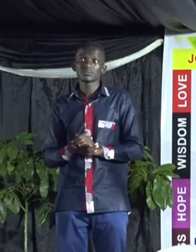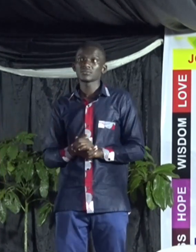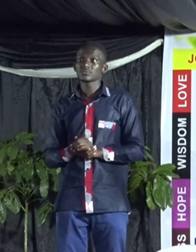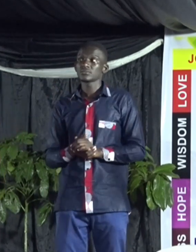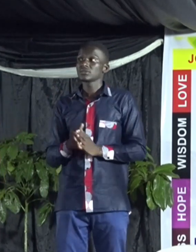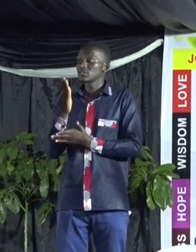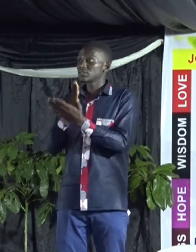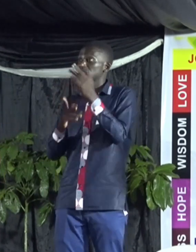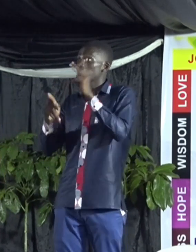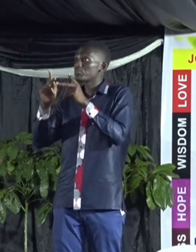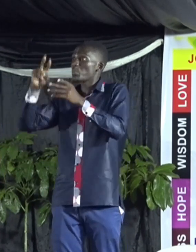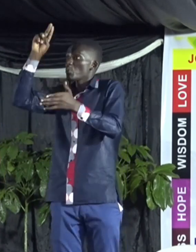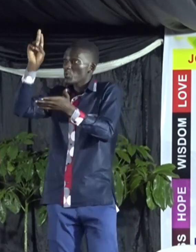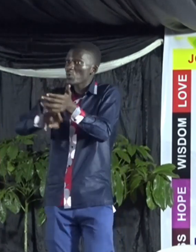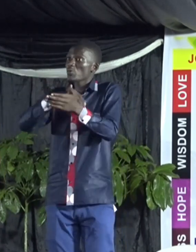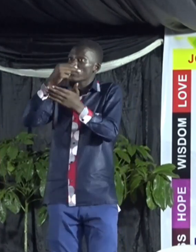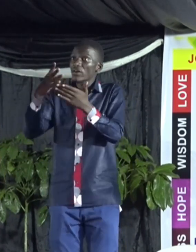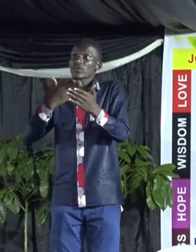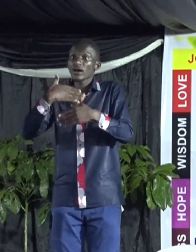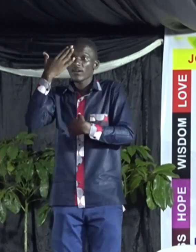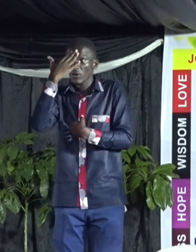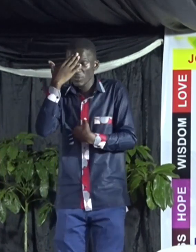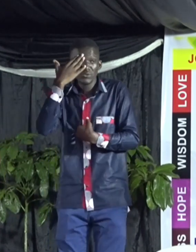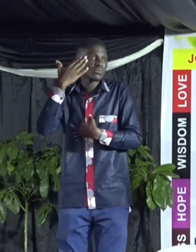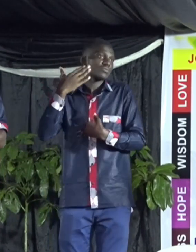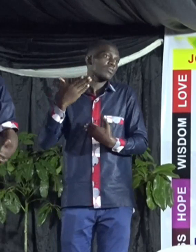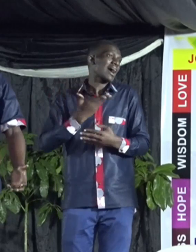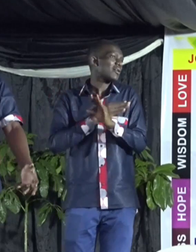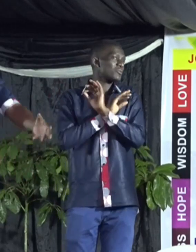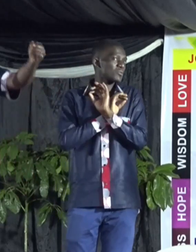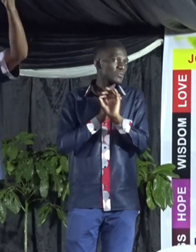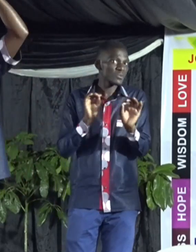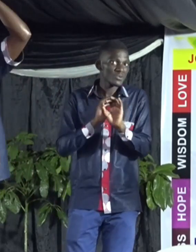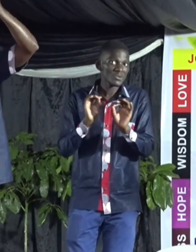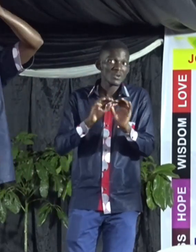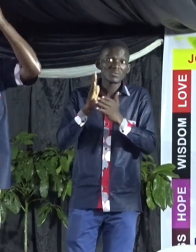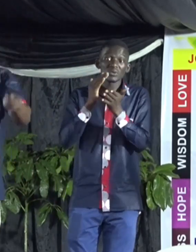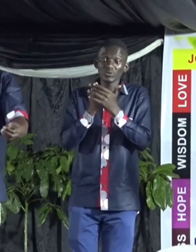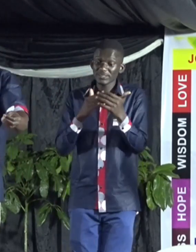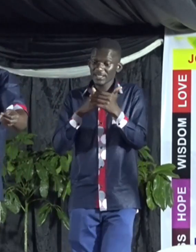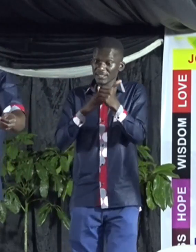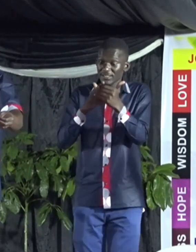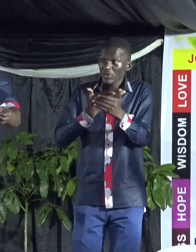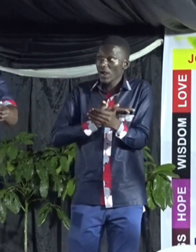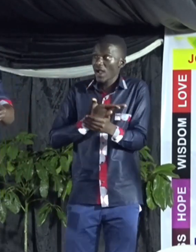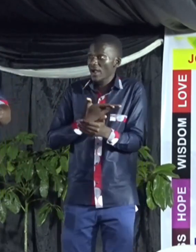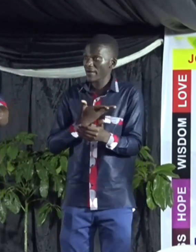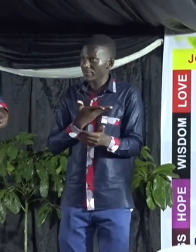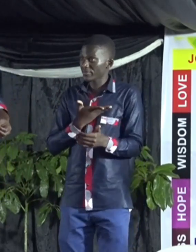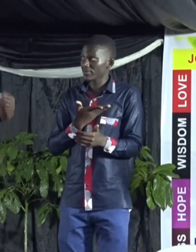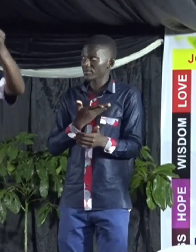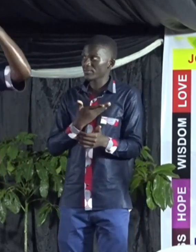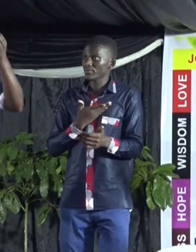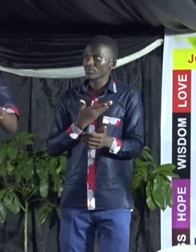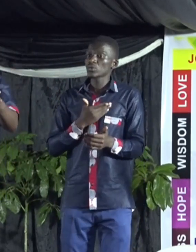people bear. Abamu bikulemye okubala obweto waze. Some people have failed completely on because humility. Unit leader gwe bakuwa. Because the unit leader they gave